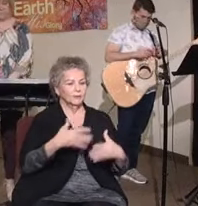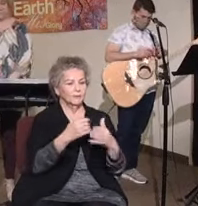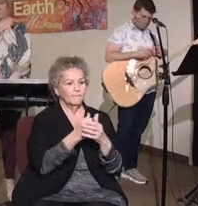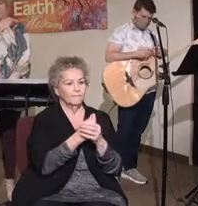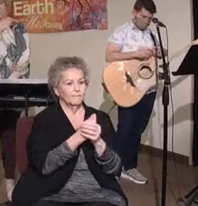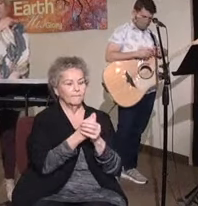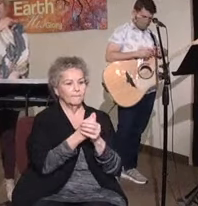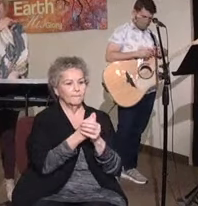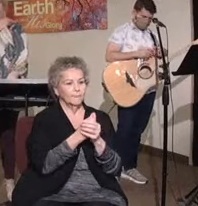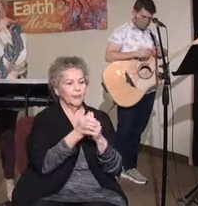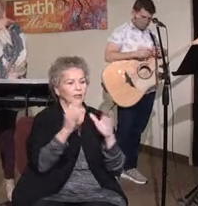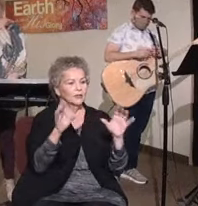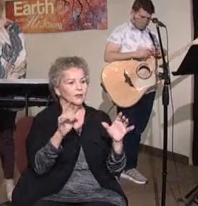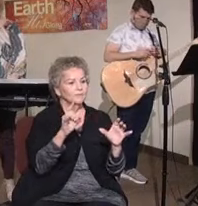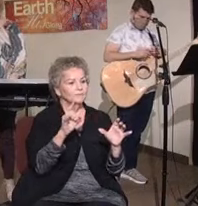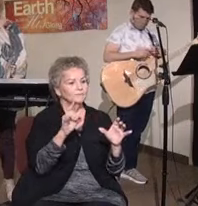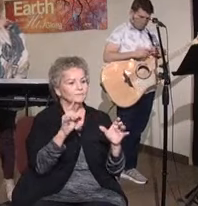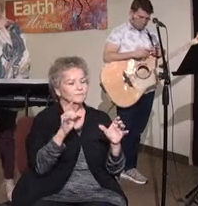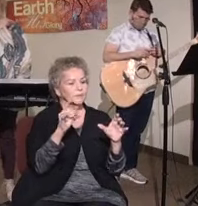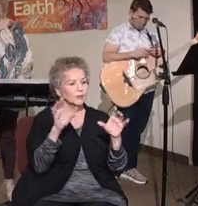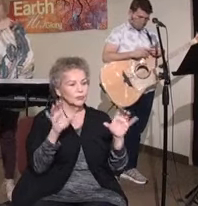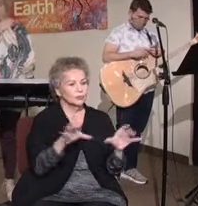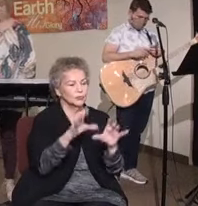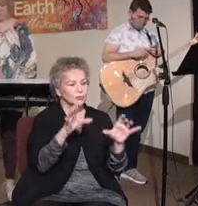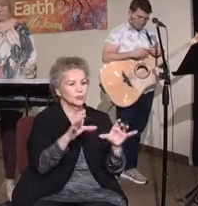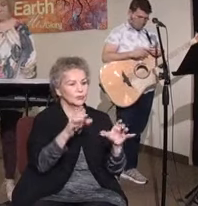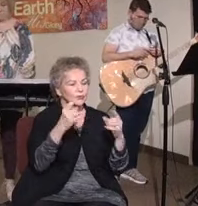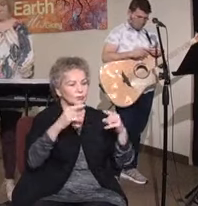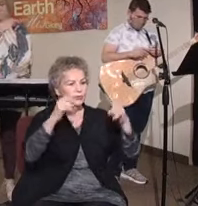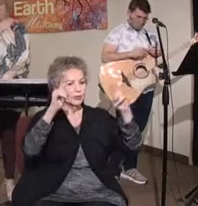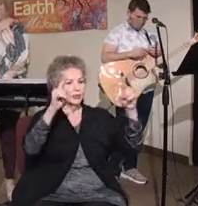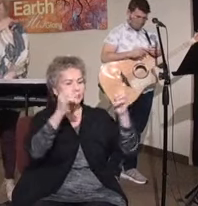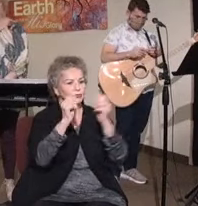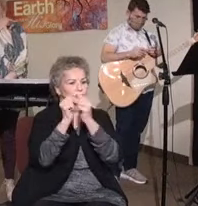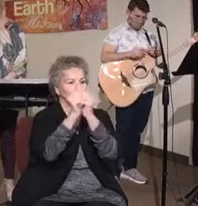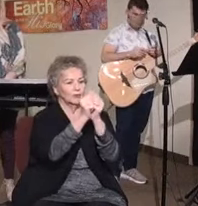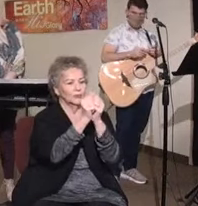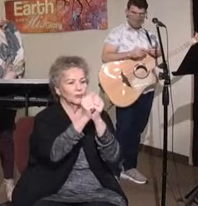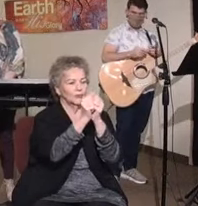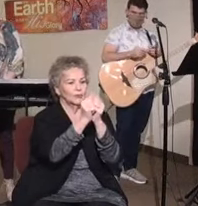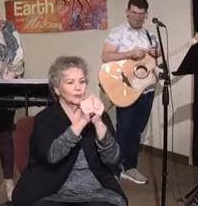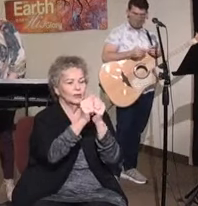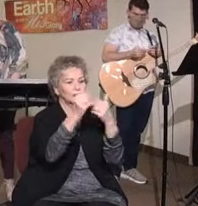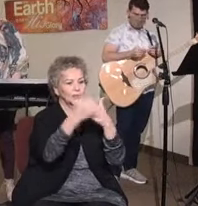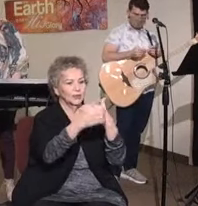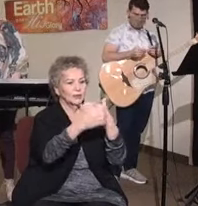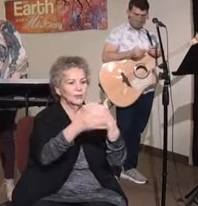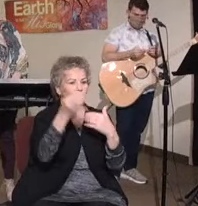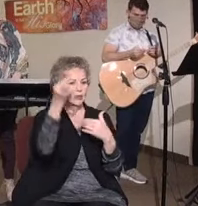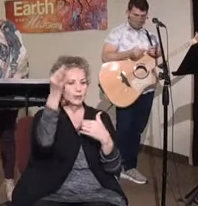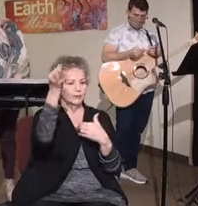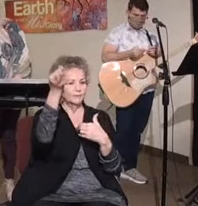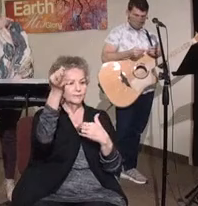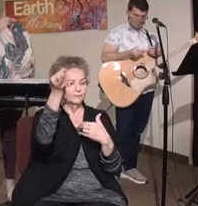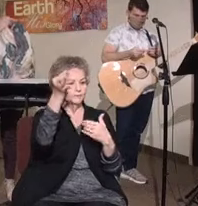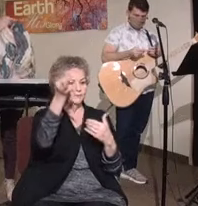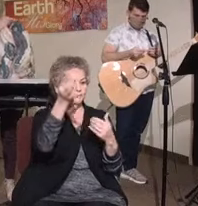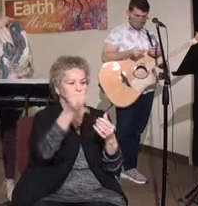If you do so, let's proclaim together by partaking in the blood, or in the bread. Thank you.